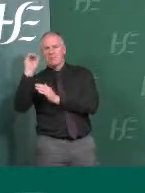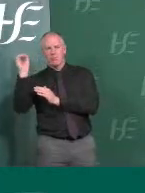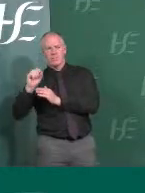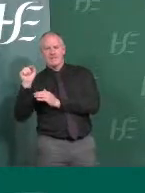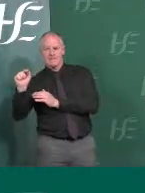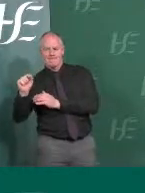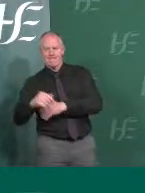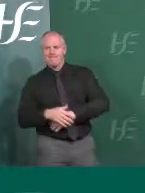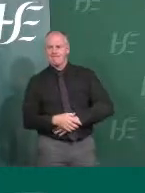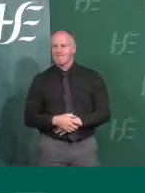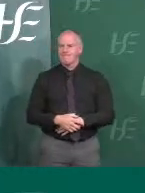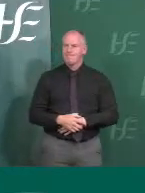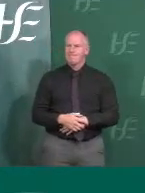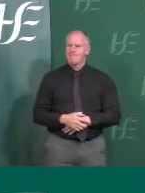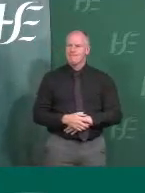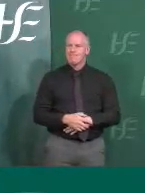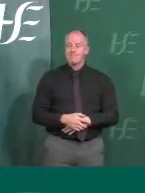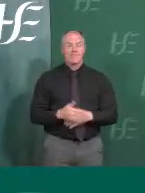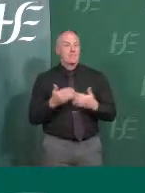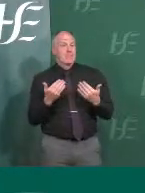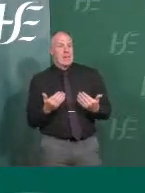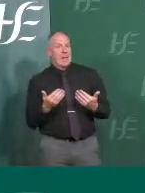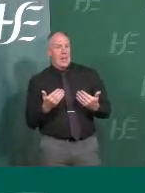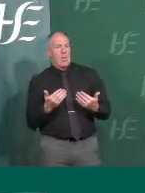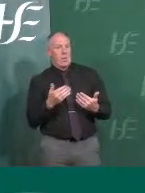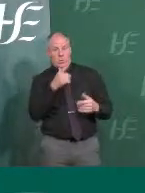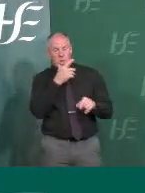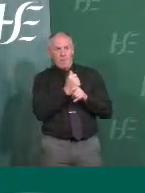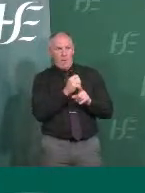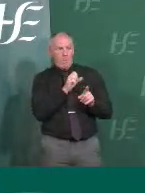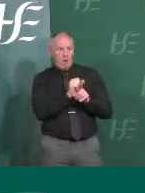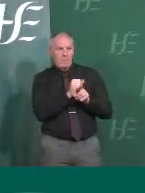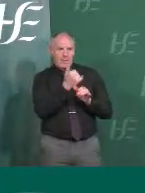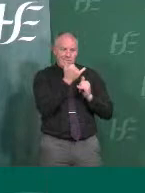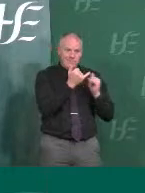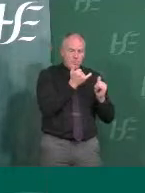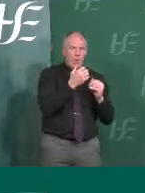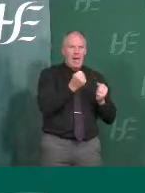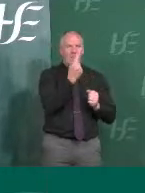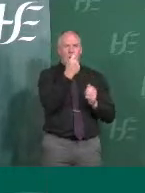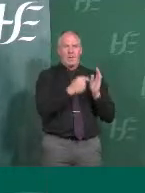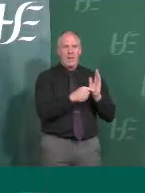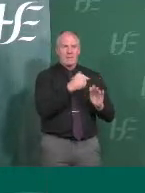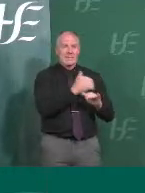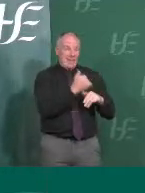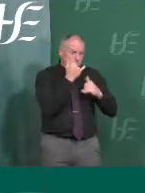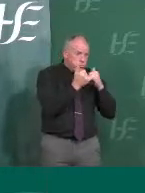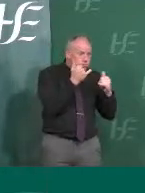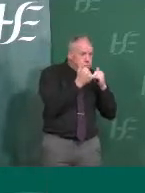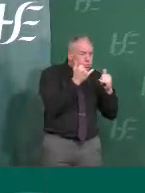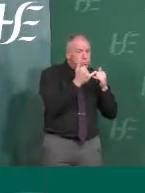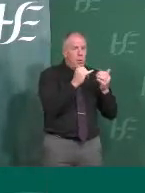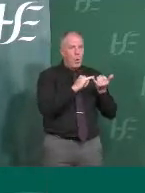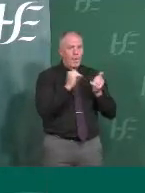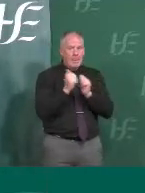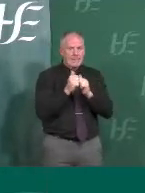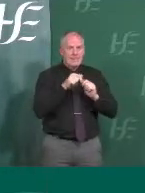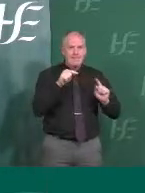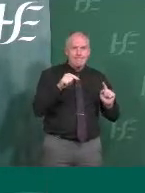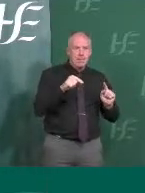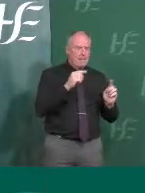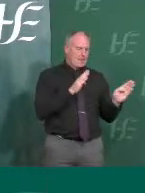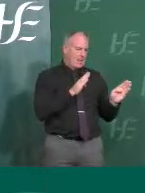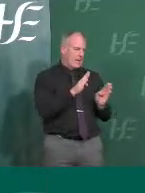17%. At the moment, in contact tracing, we have just under 1,000 staff working in tracing. It remains very,